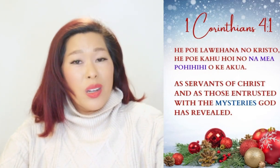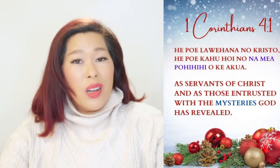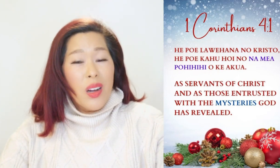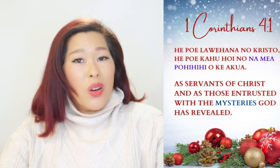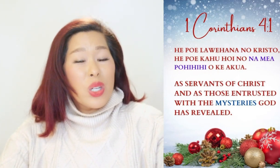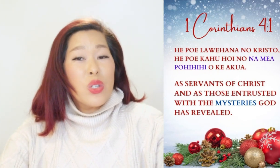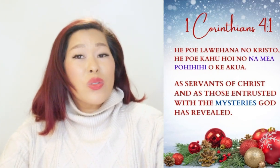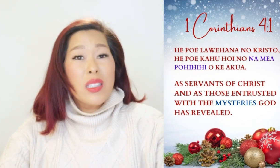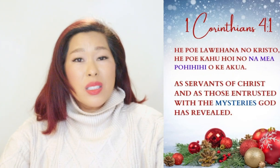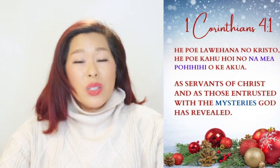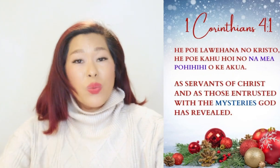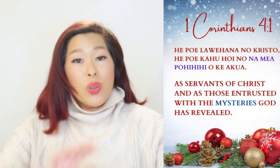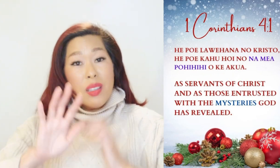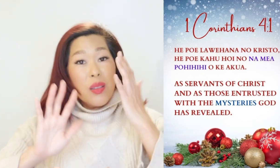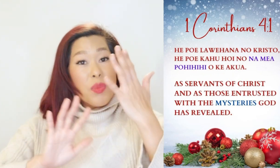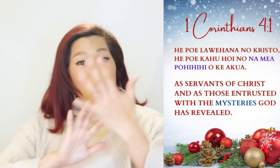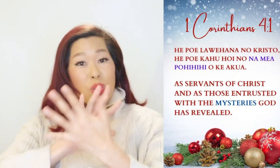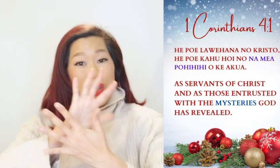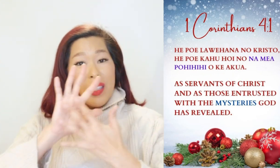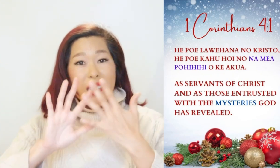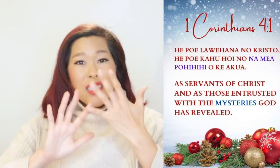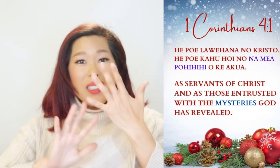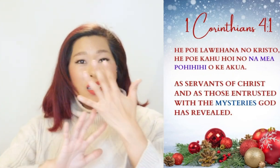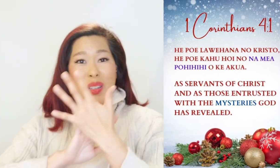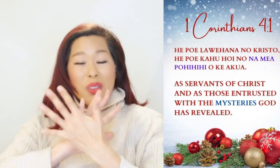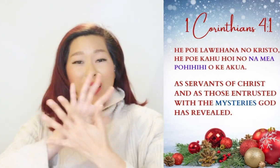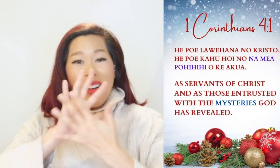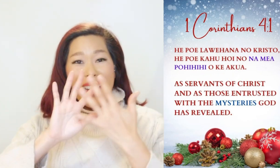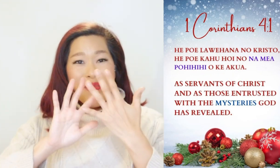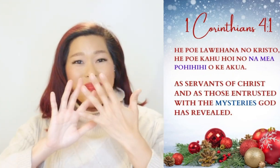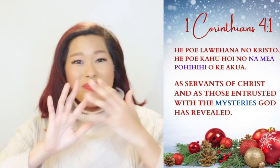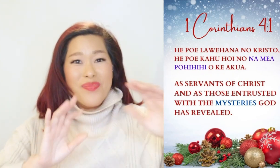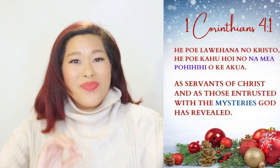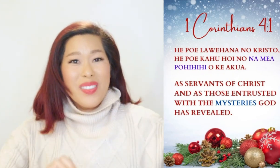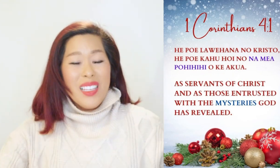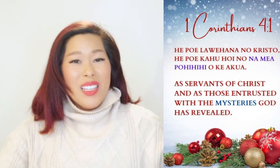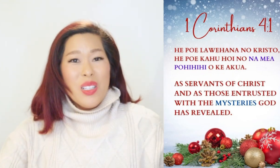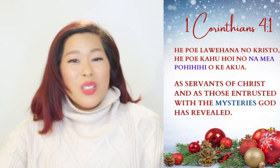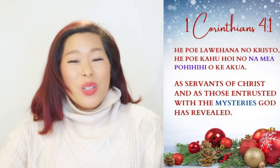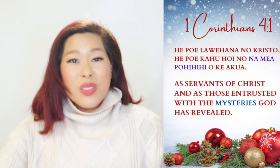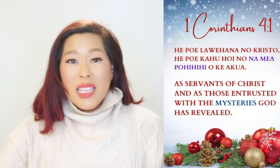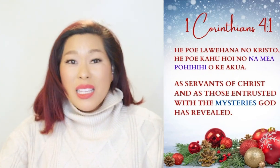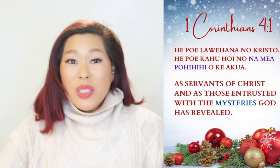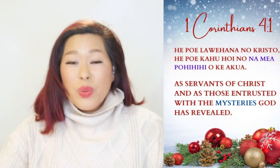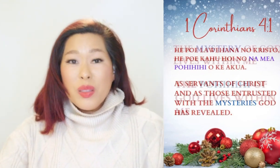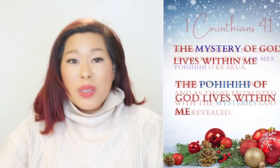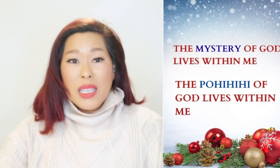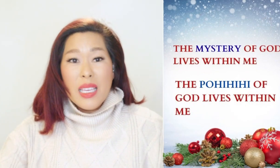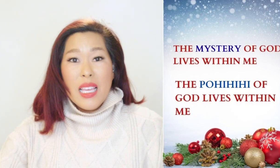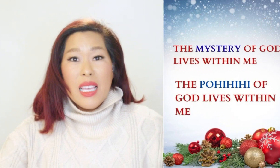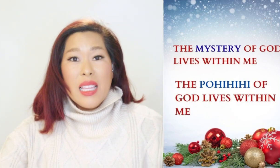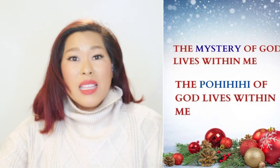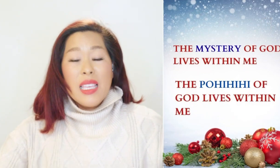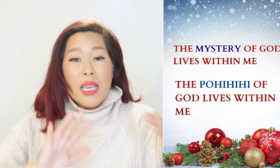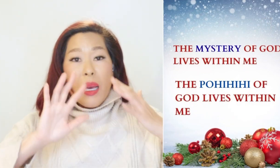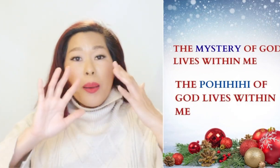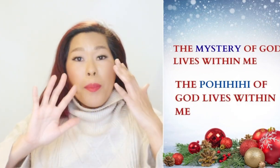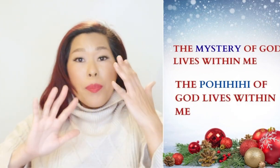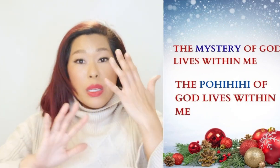are entrusted with the mysteries of God. So say this with me, the